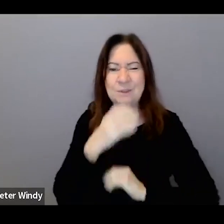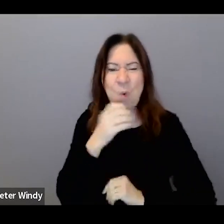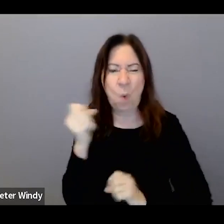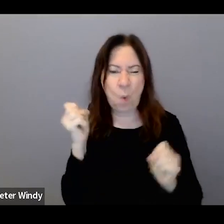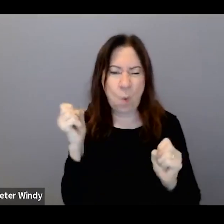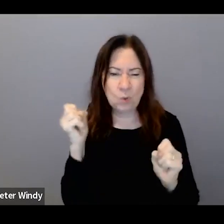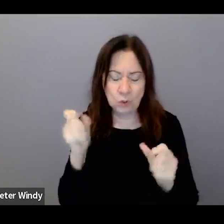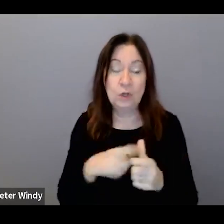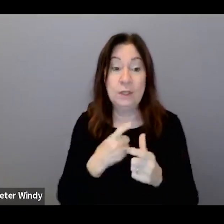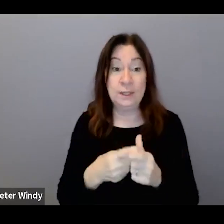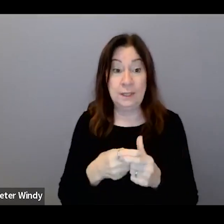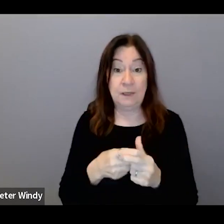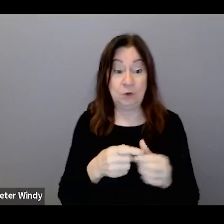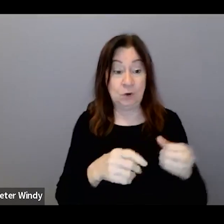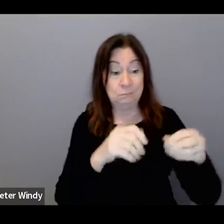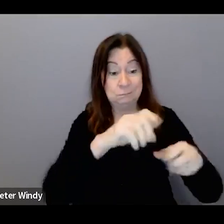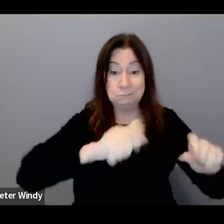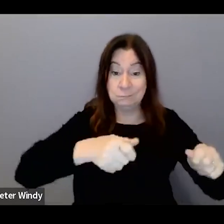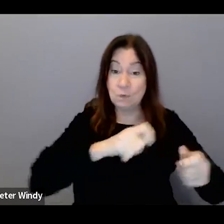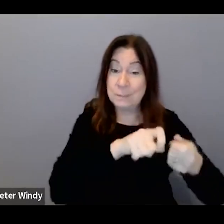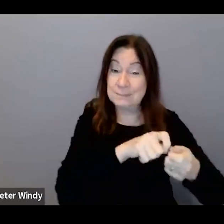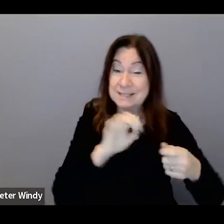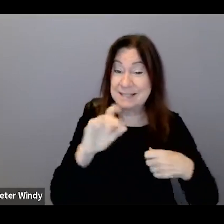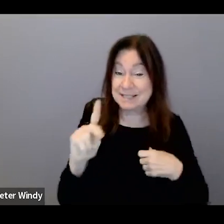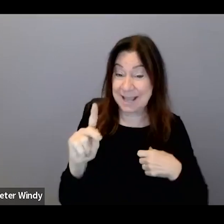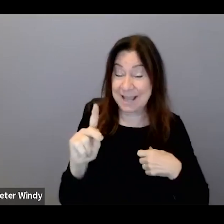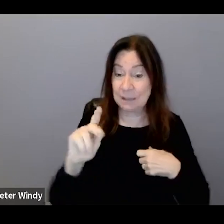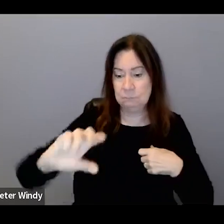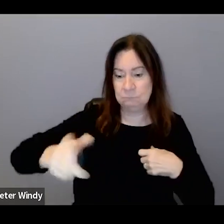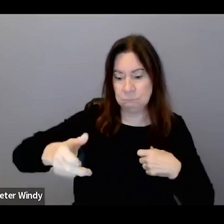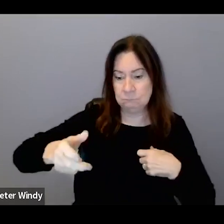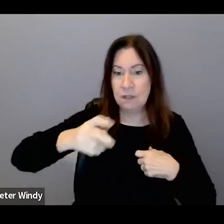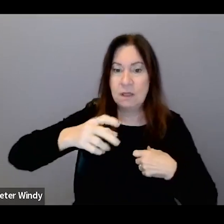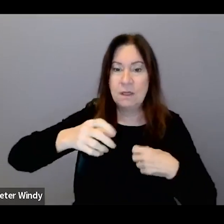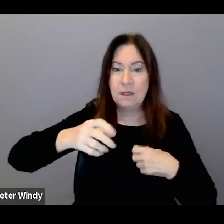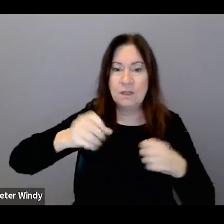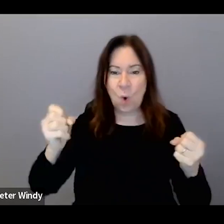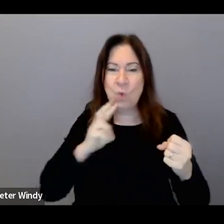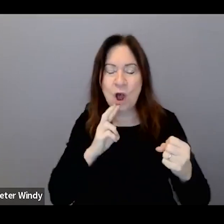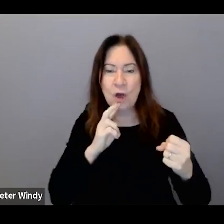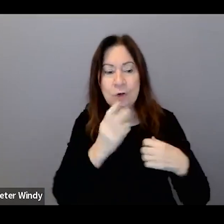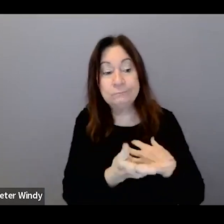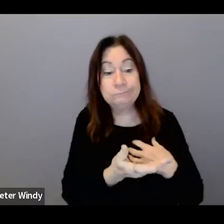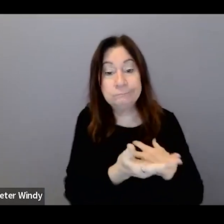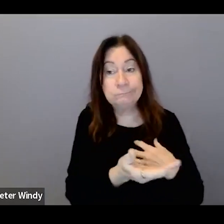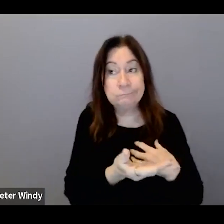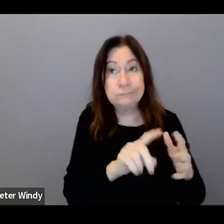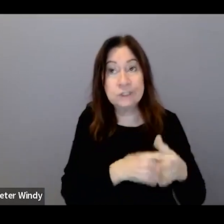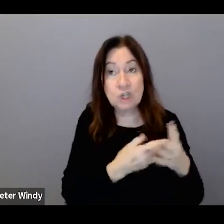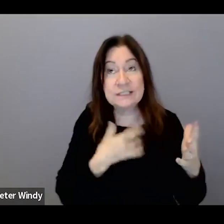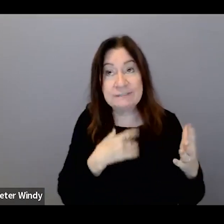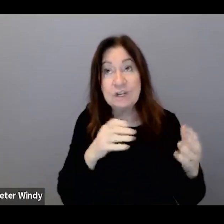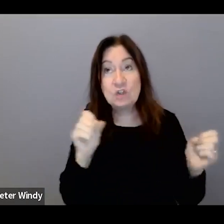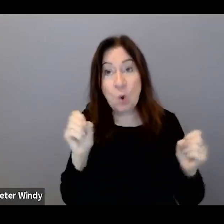water for boiling from a particular sink, turn on that cold water faucet, put your hand under there, and when it starts to get cold, like the water